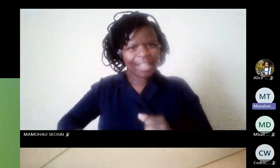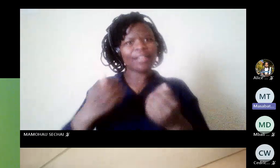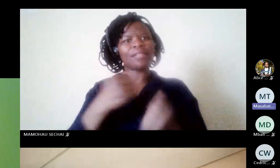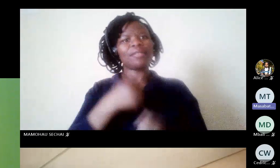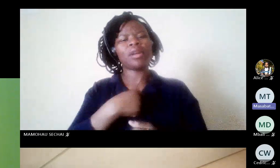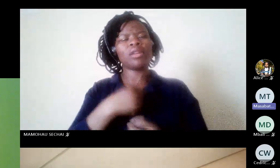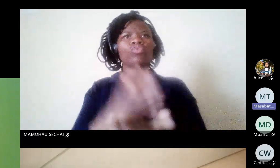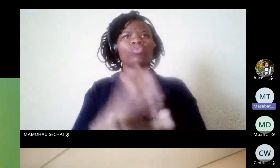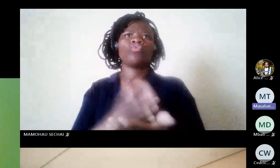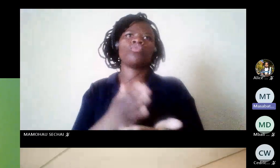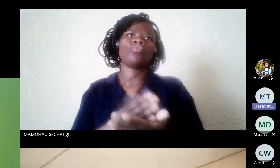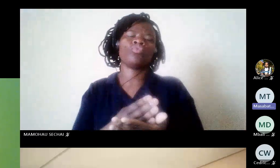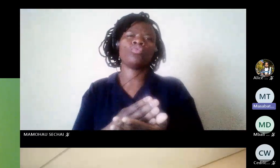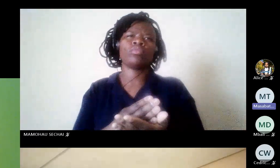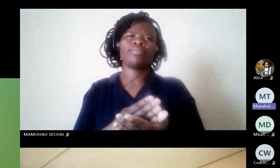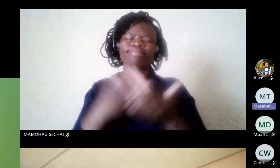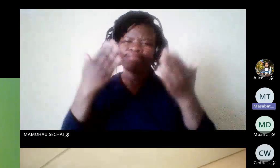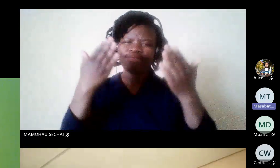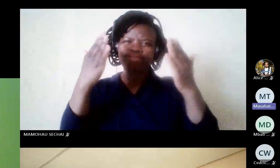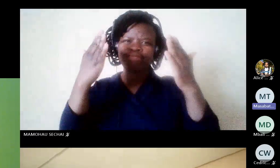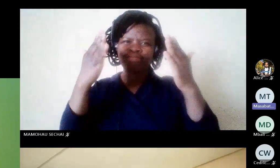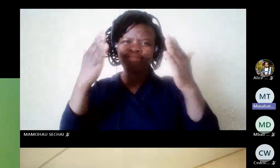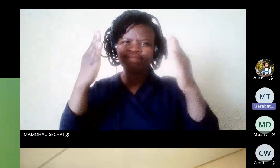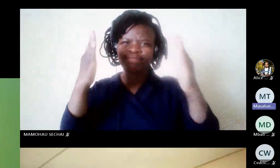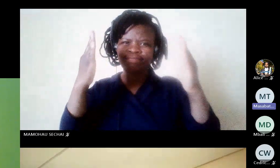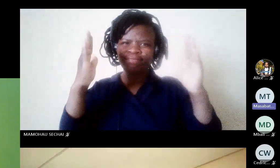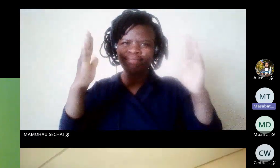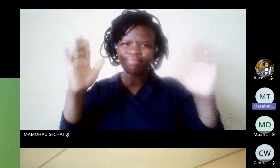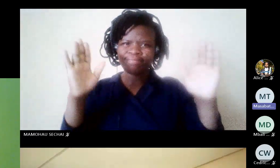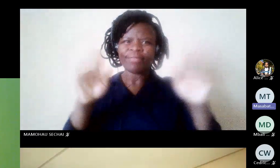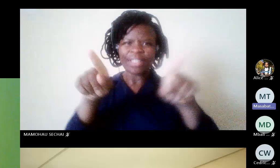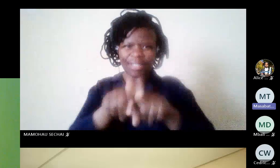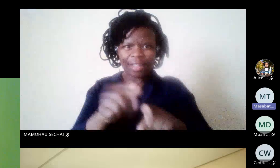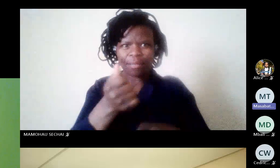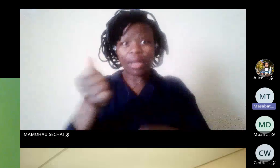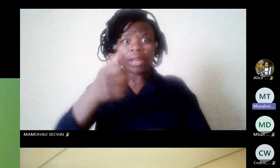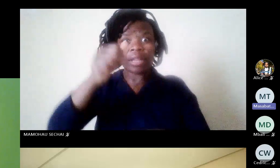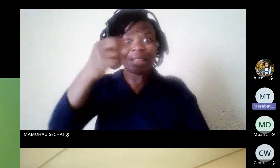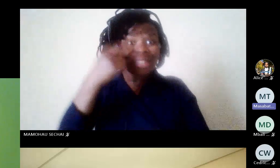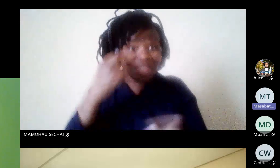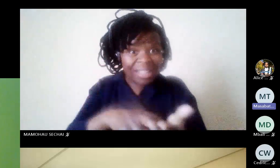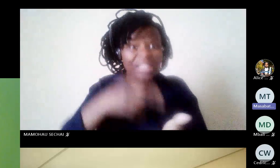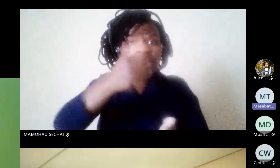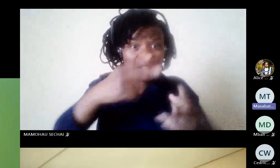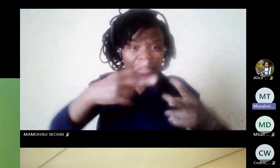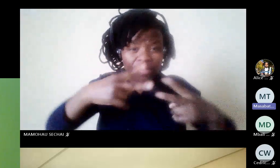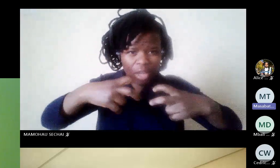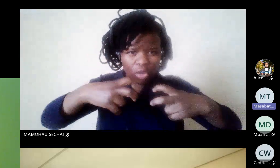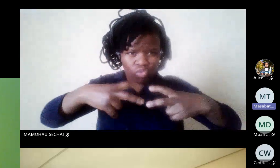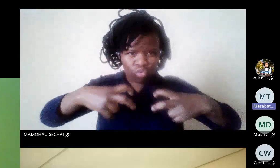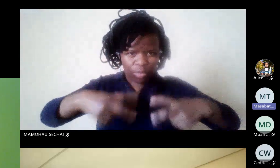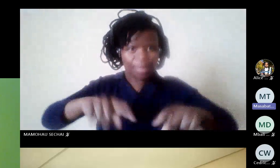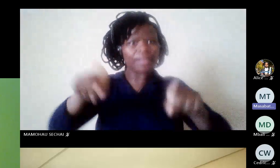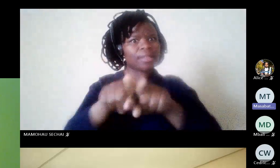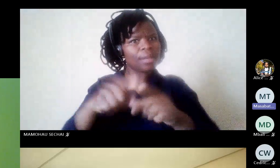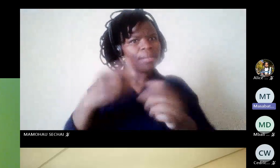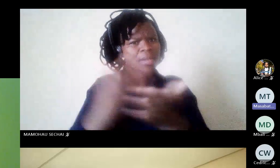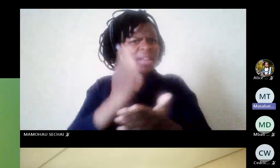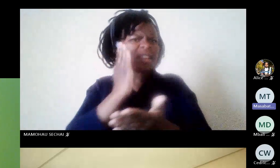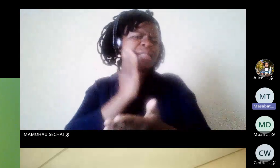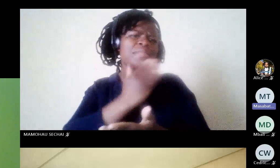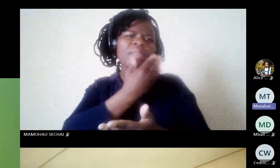enlightening, and one needs to really introspect and see how you can benefit out of